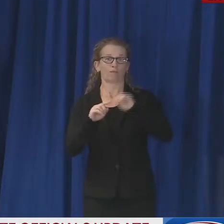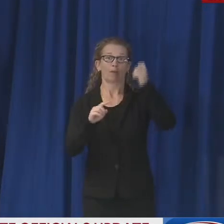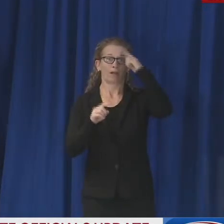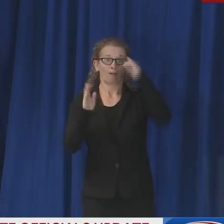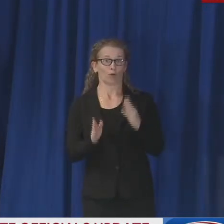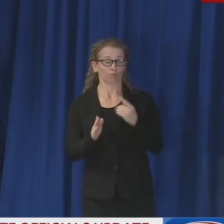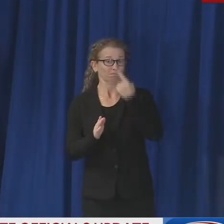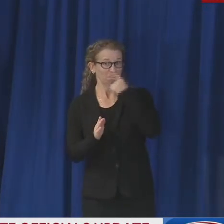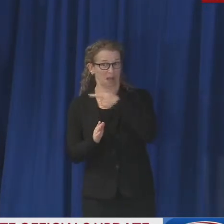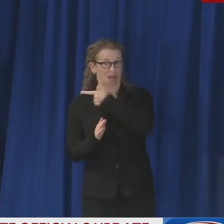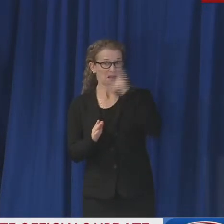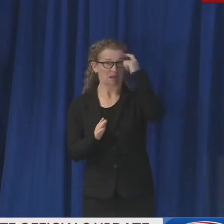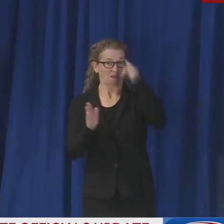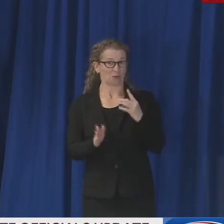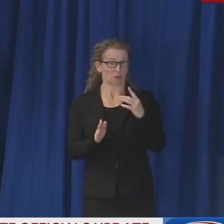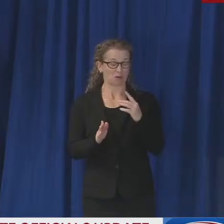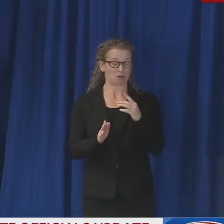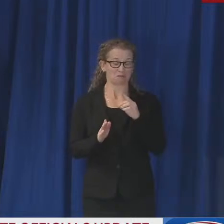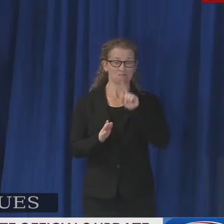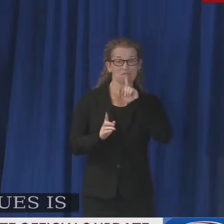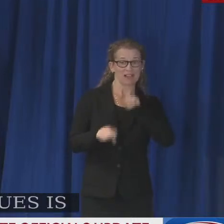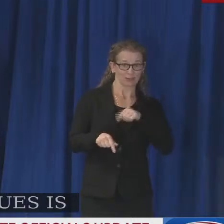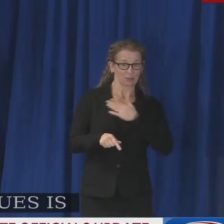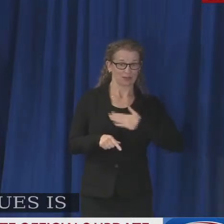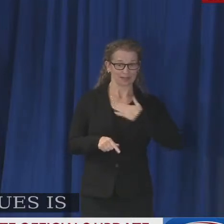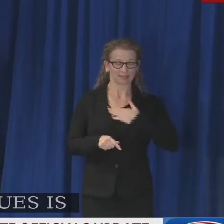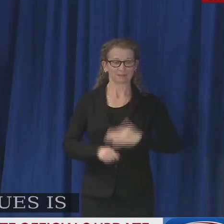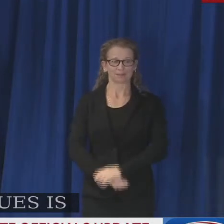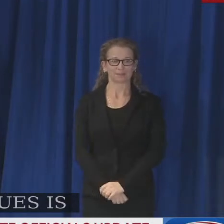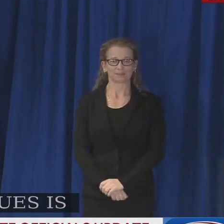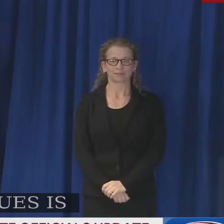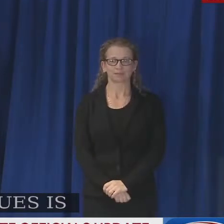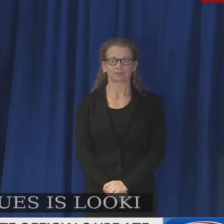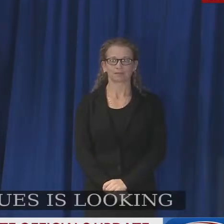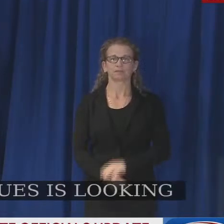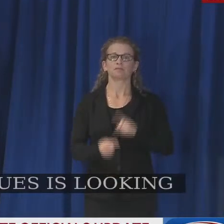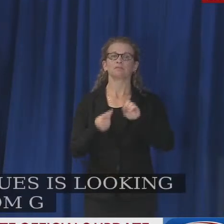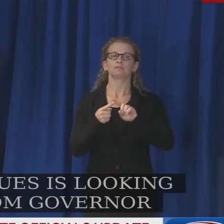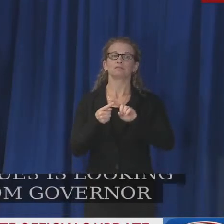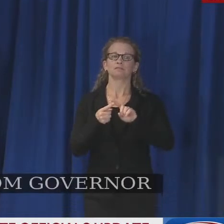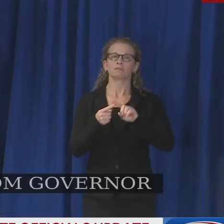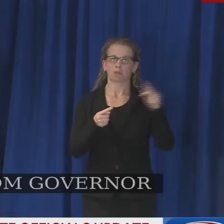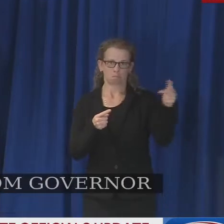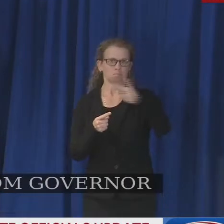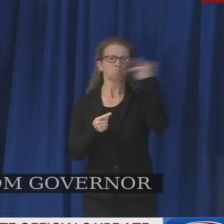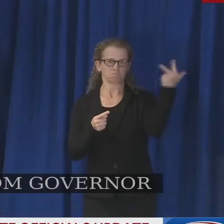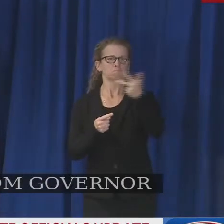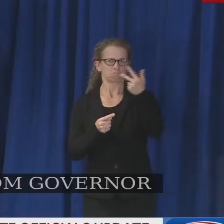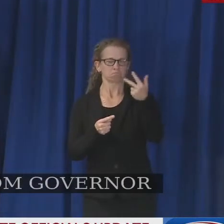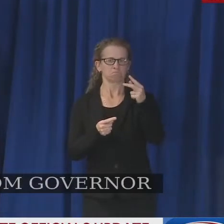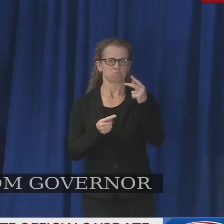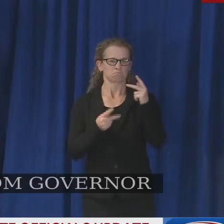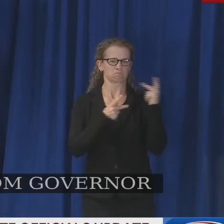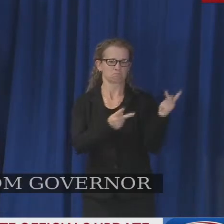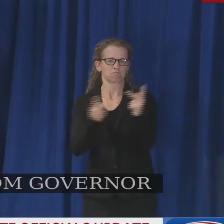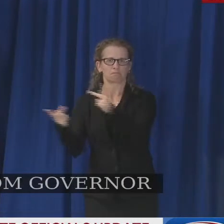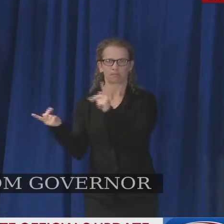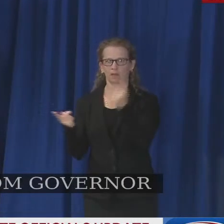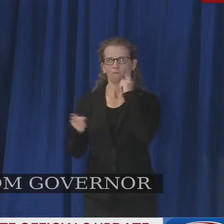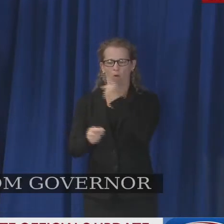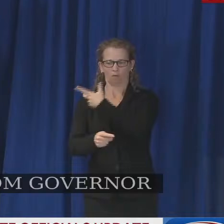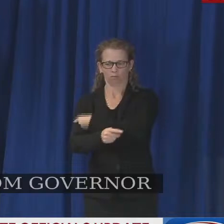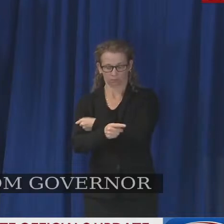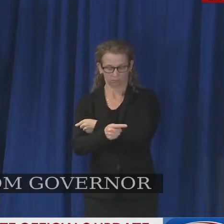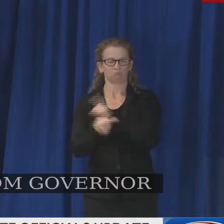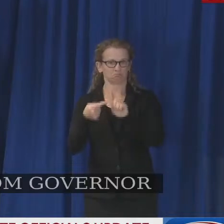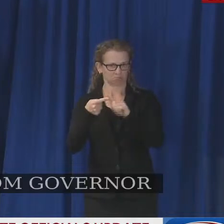could take this one, that would be great. Beyond the mobile ban, are you planning anything new in terms of getting more